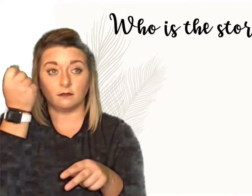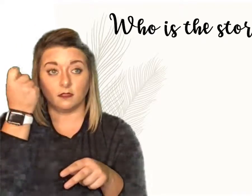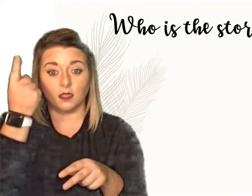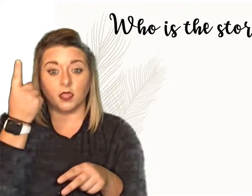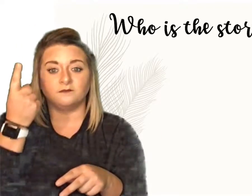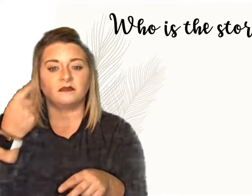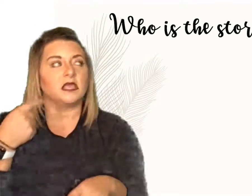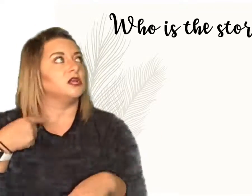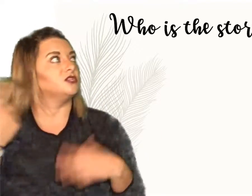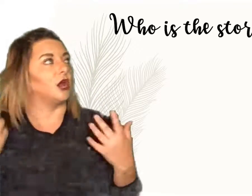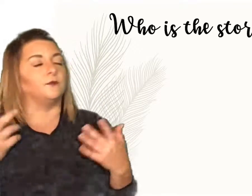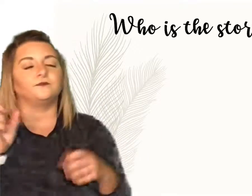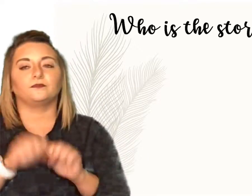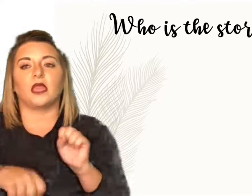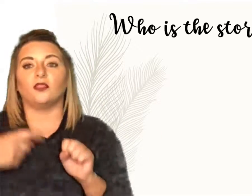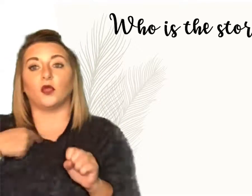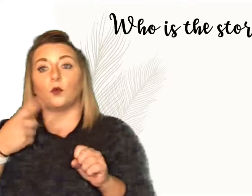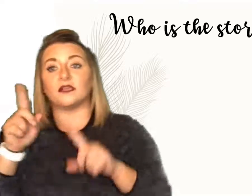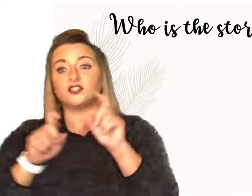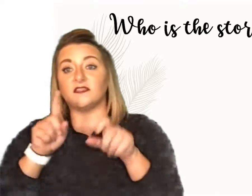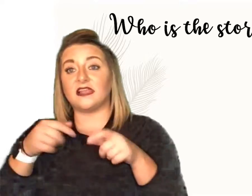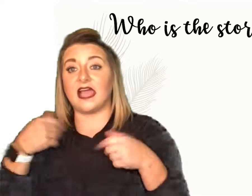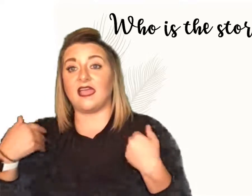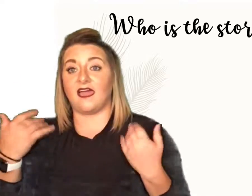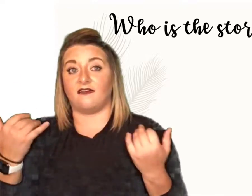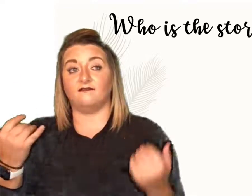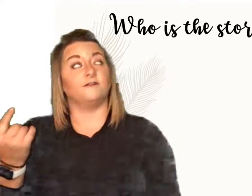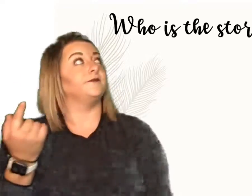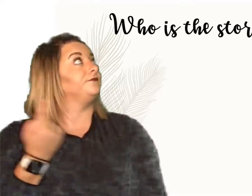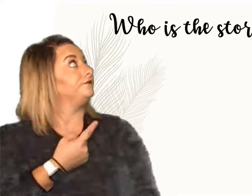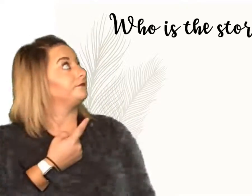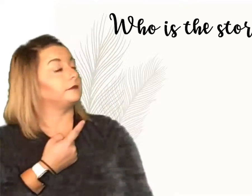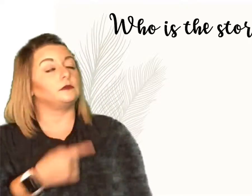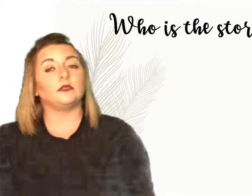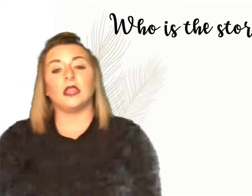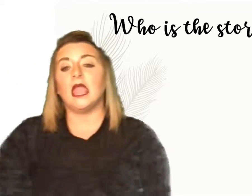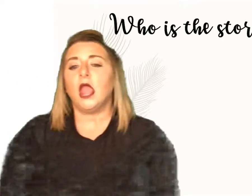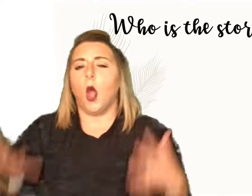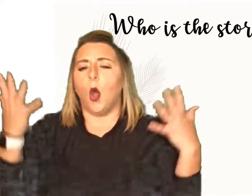okay? So the question that I have,